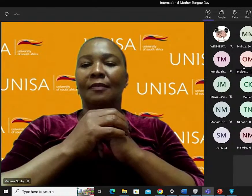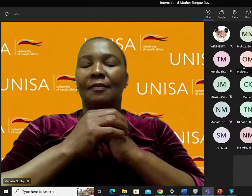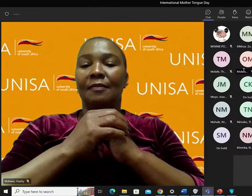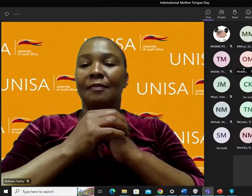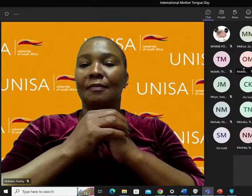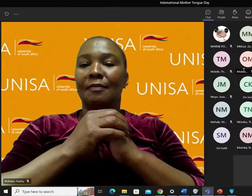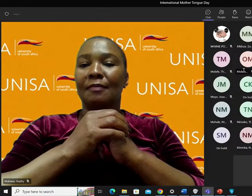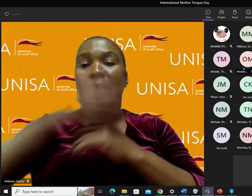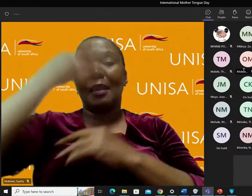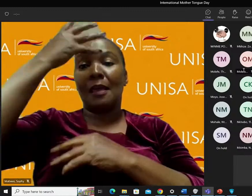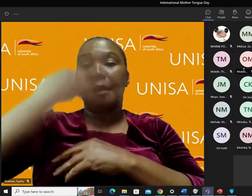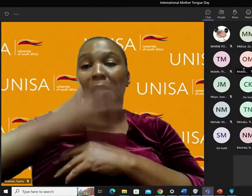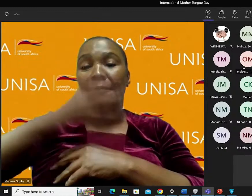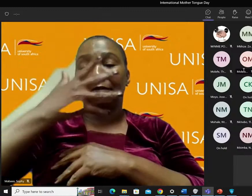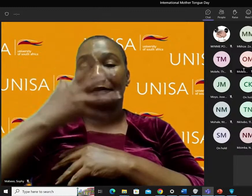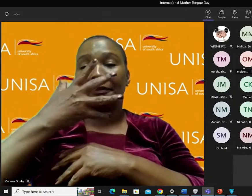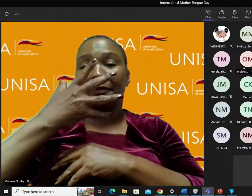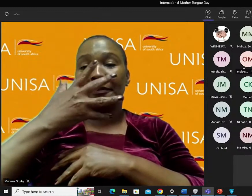ma-Afrika Borwa.